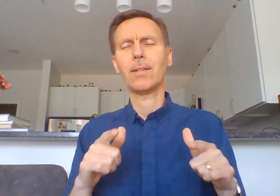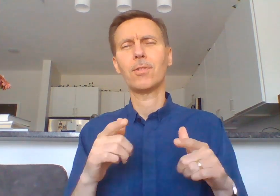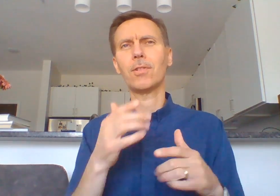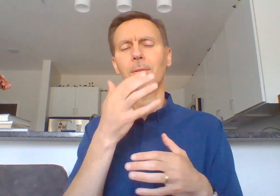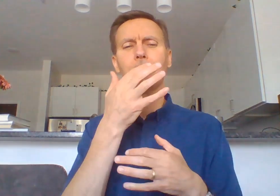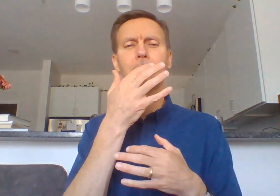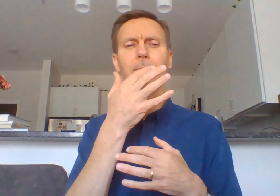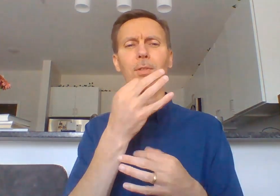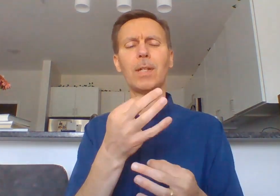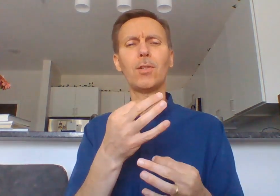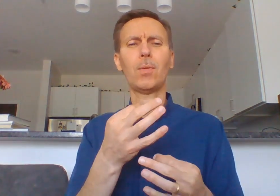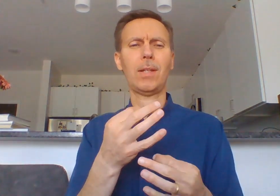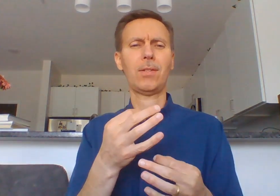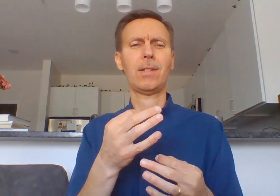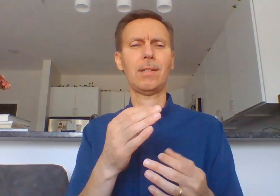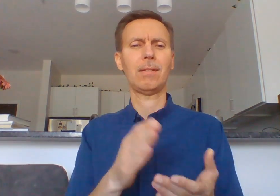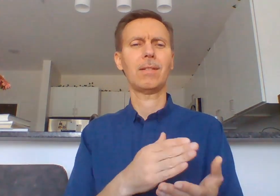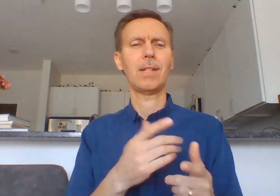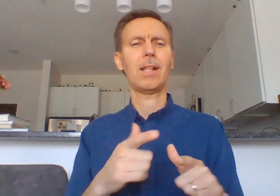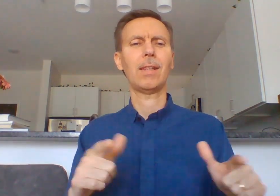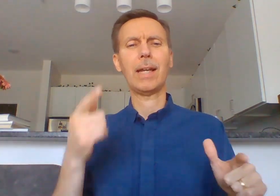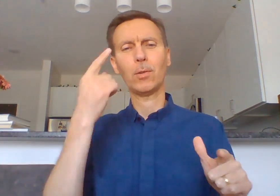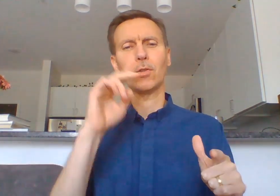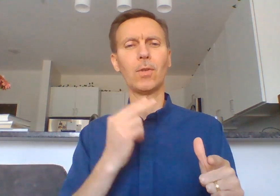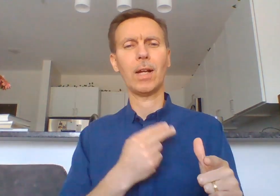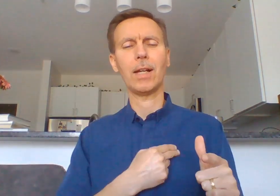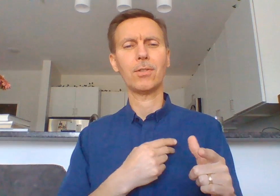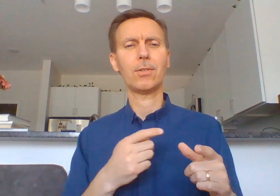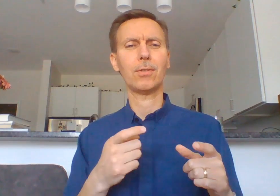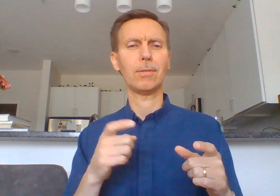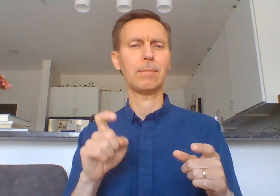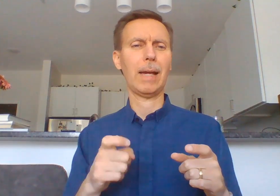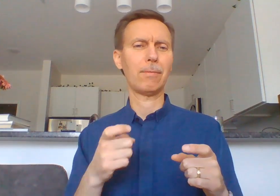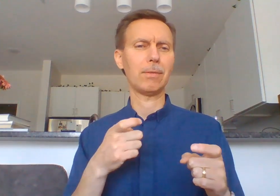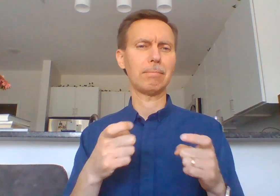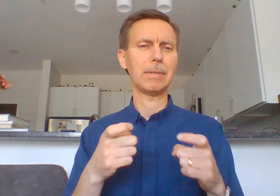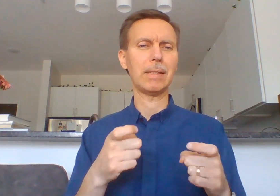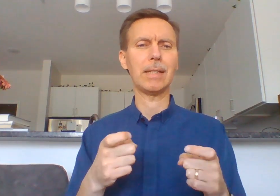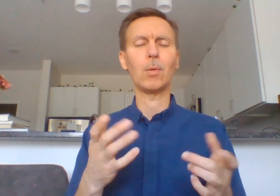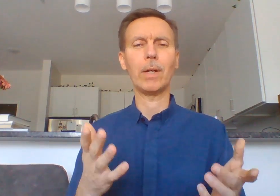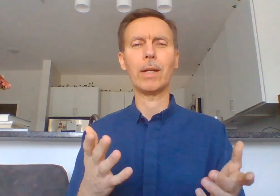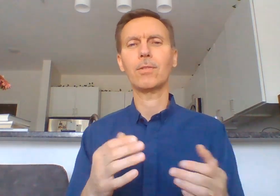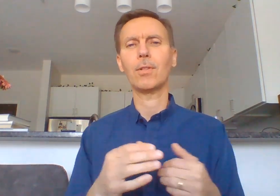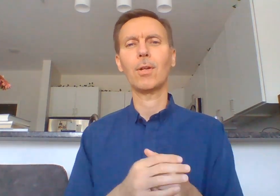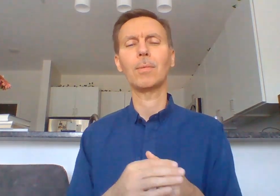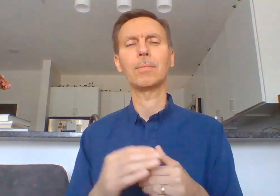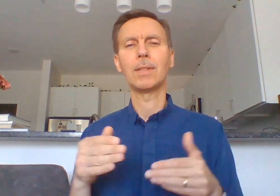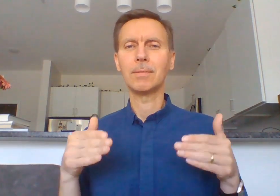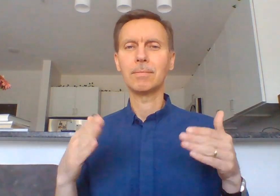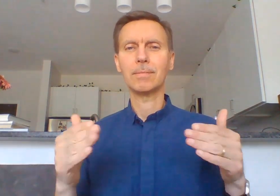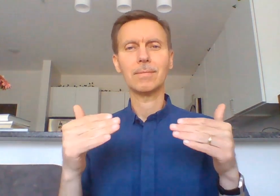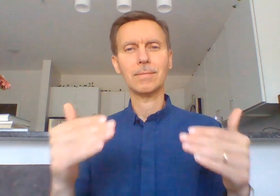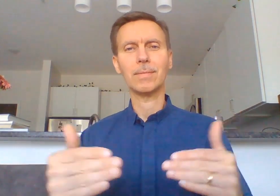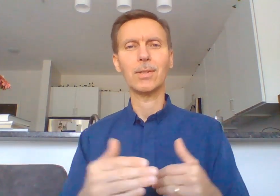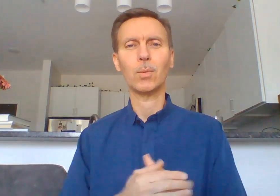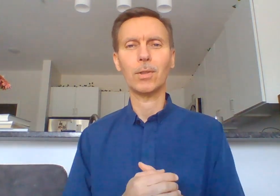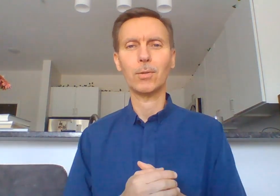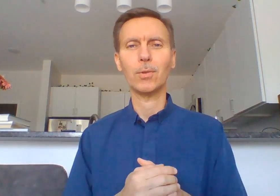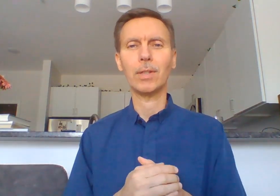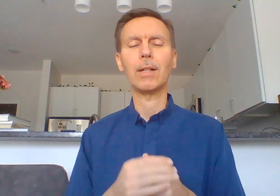just some interesting language for us to have to deal with. So let's work through here. I'm